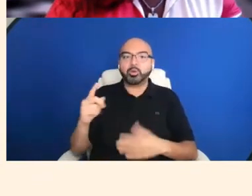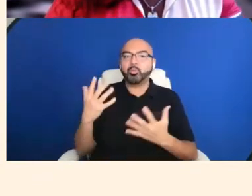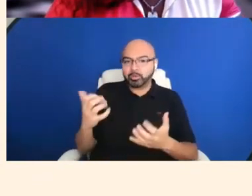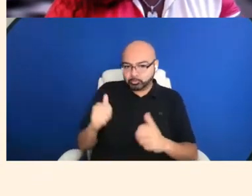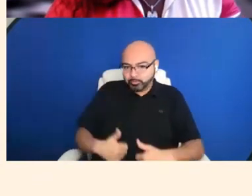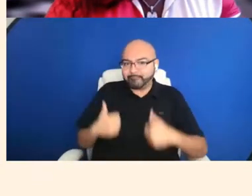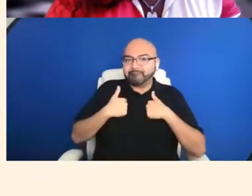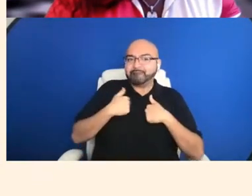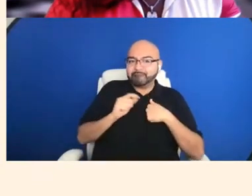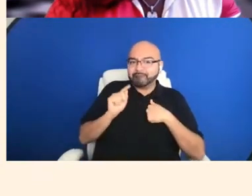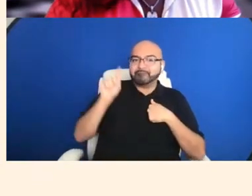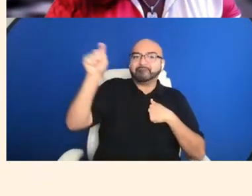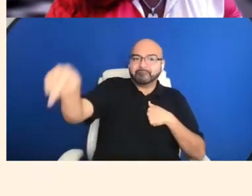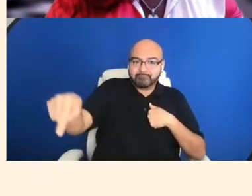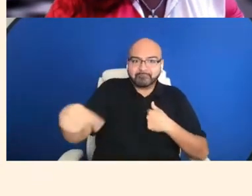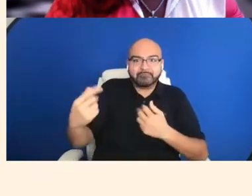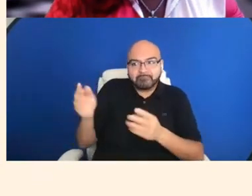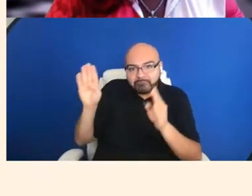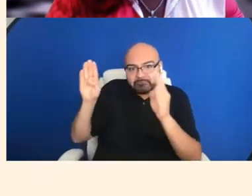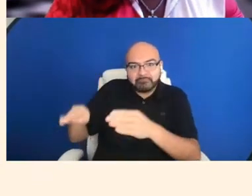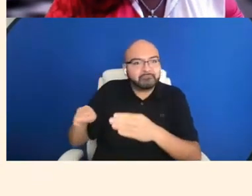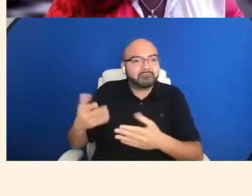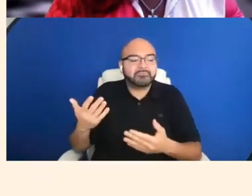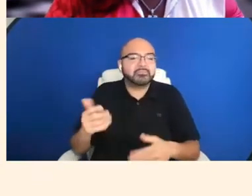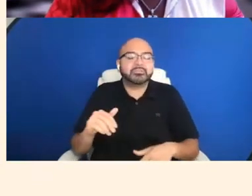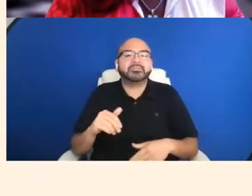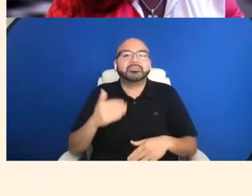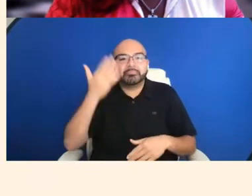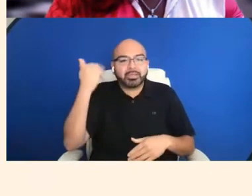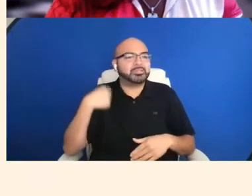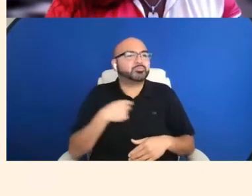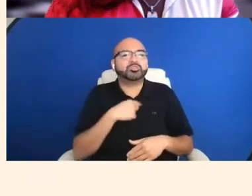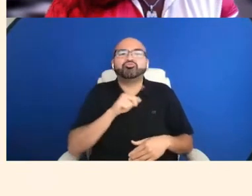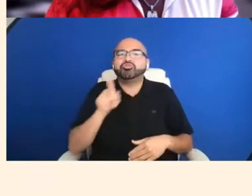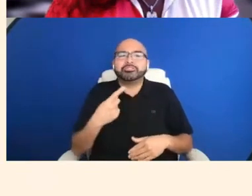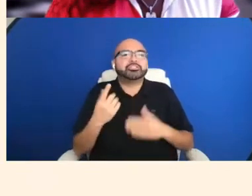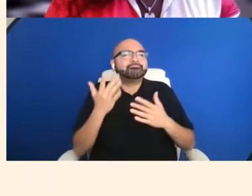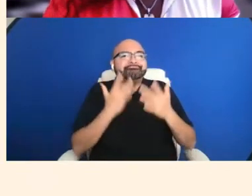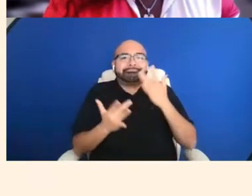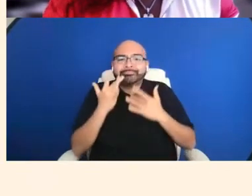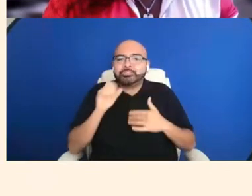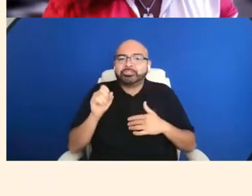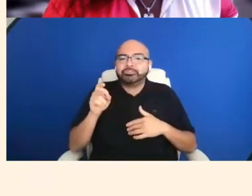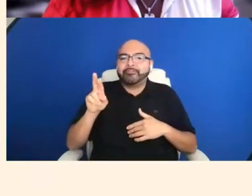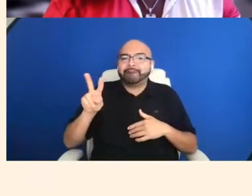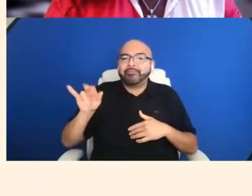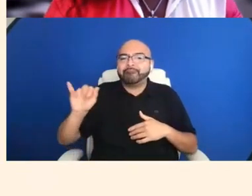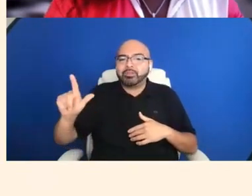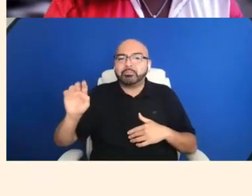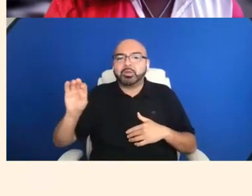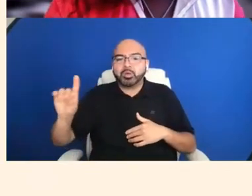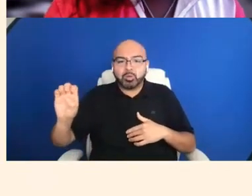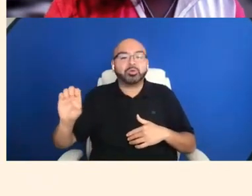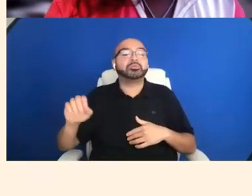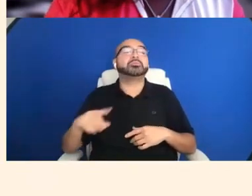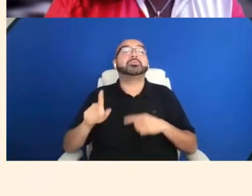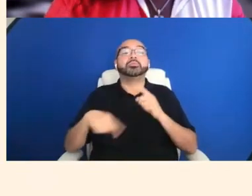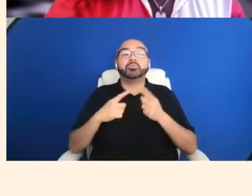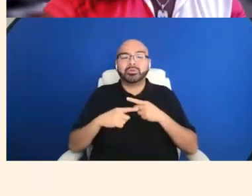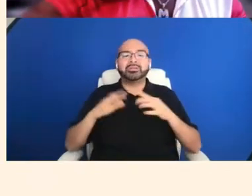because we were literally in survival mode. And then once we got ourselves together, it's like, okay, we need to find somewhere to